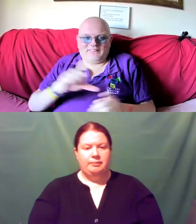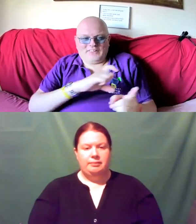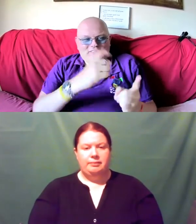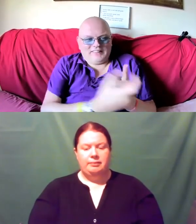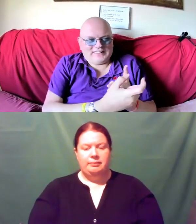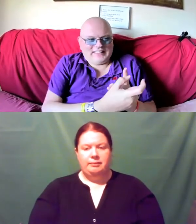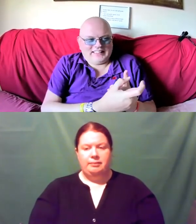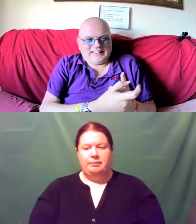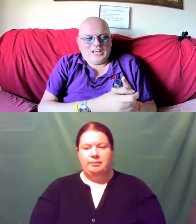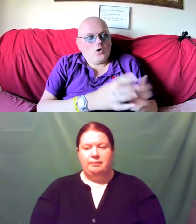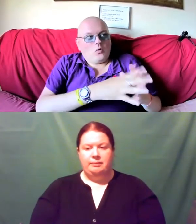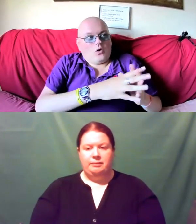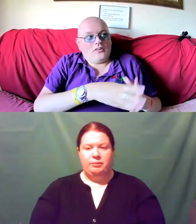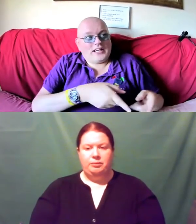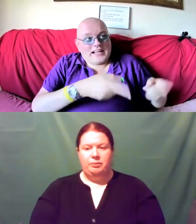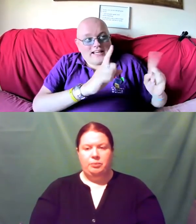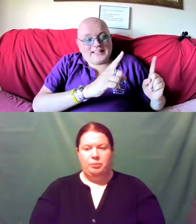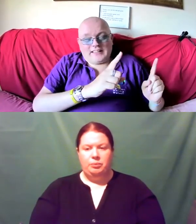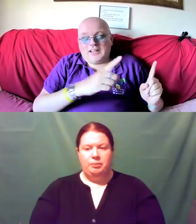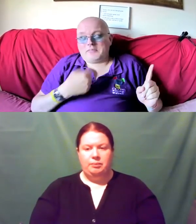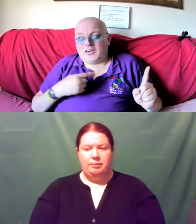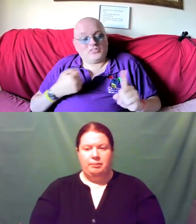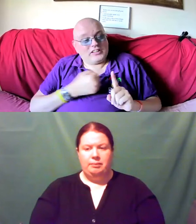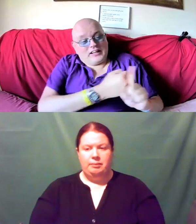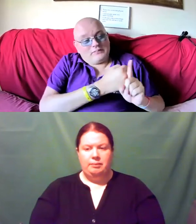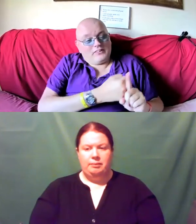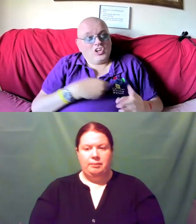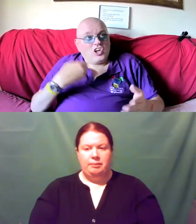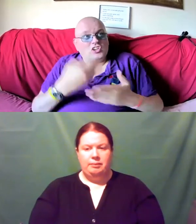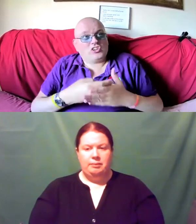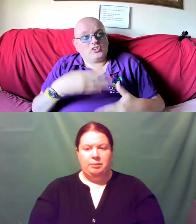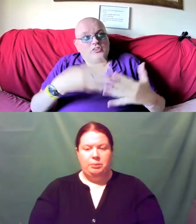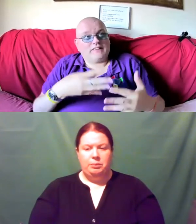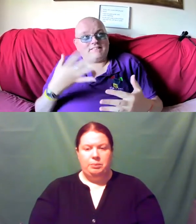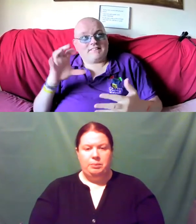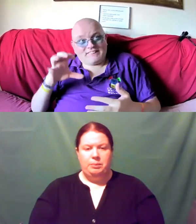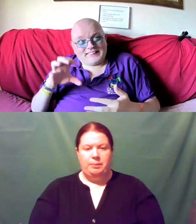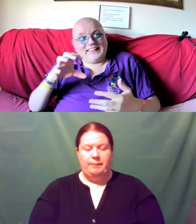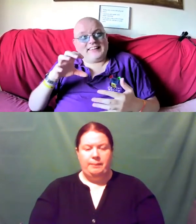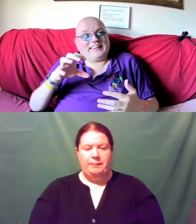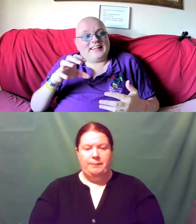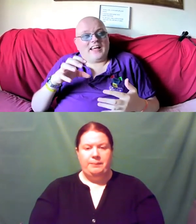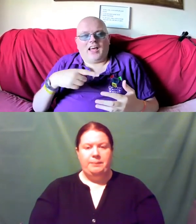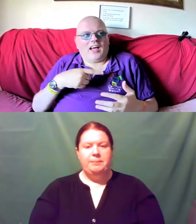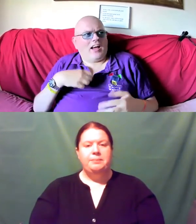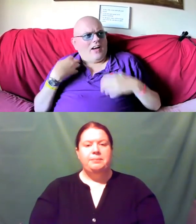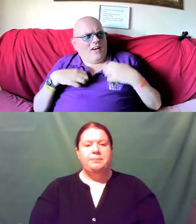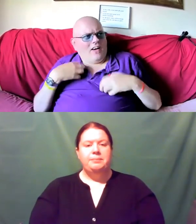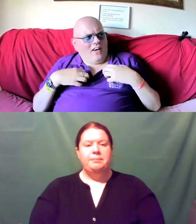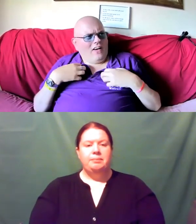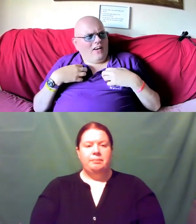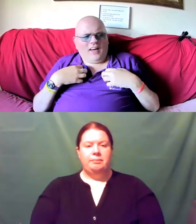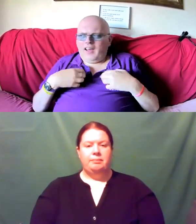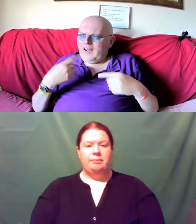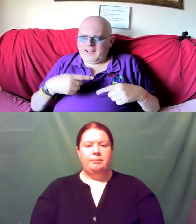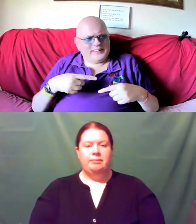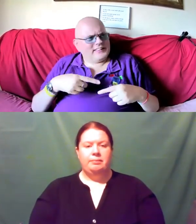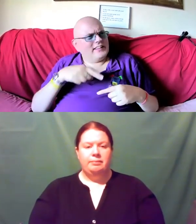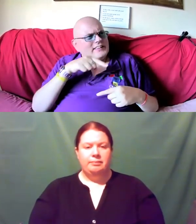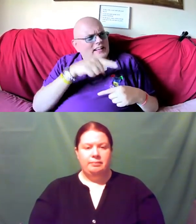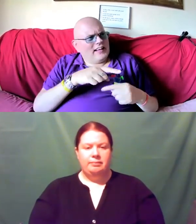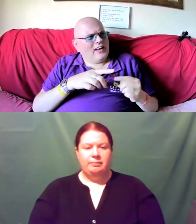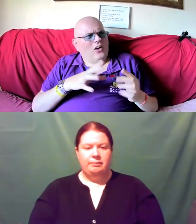co-facilitate with him until, you know, 2015, when people started saying, how fascinating, let's do that in Warrington